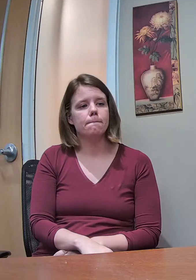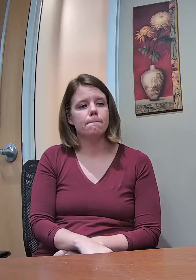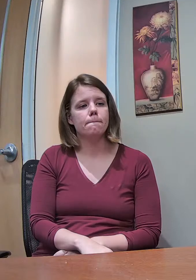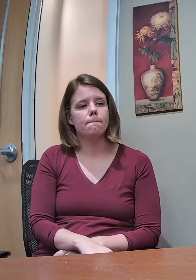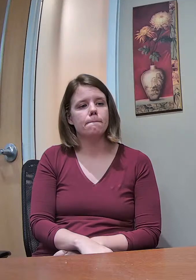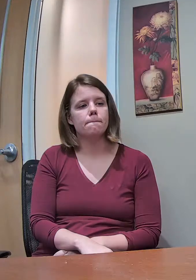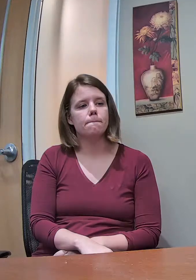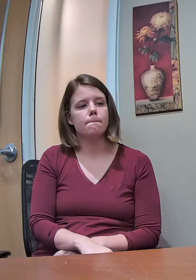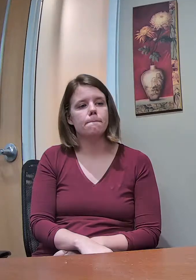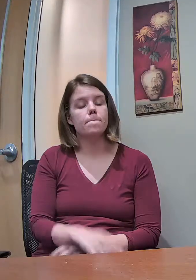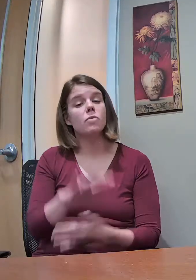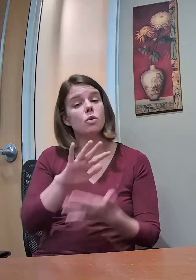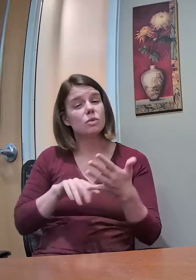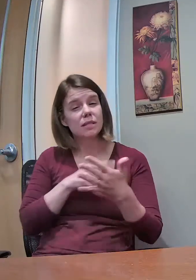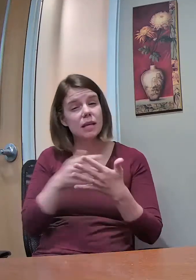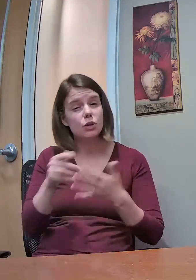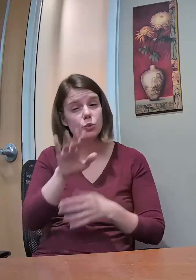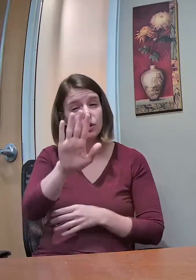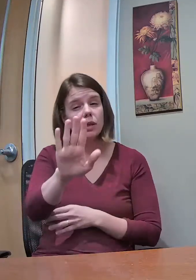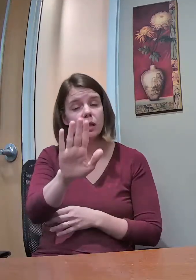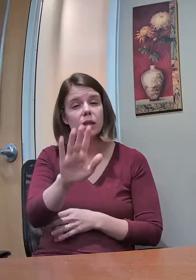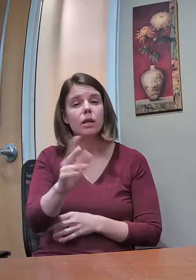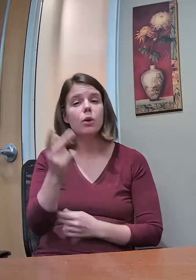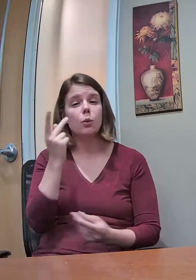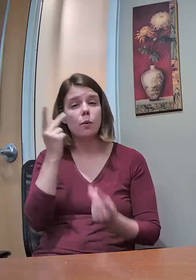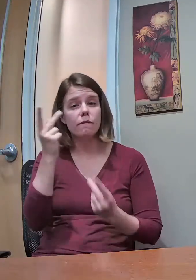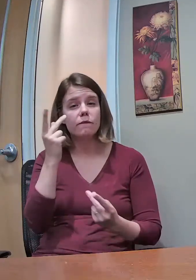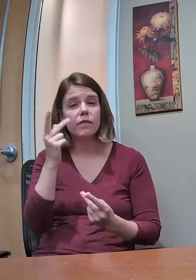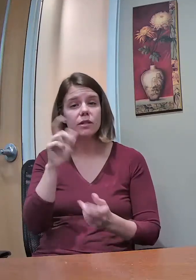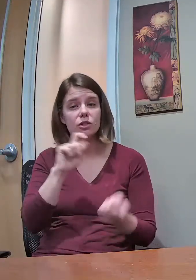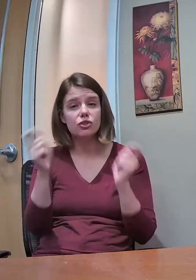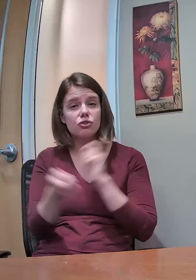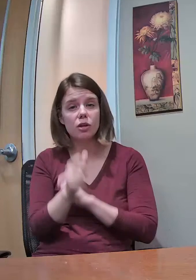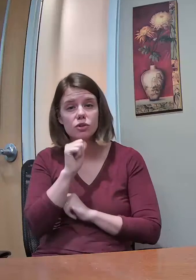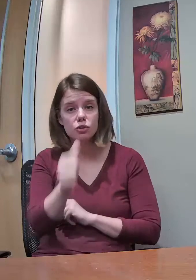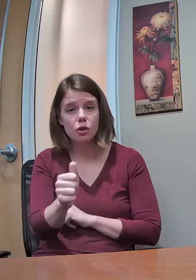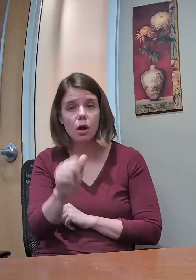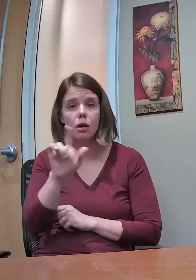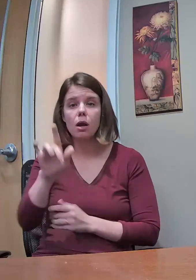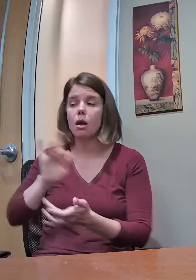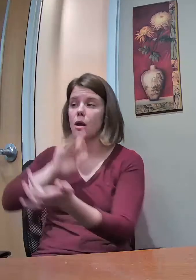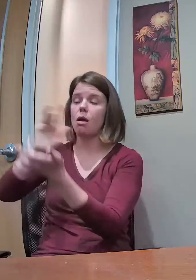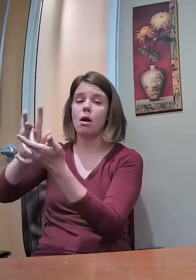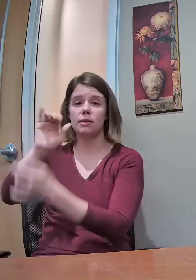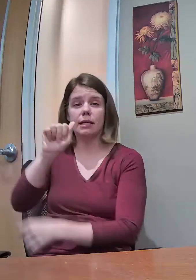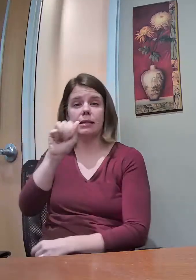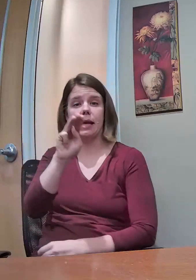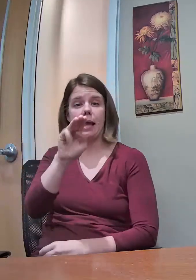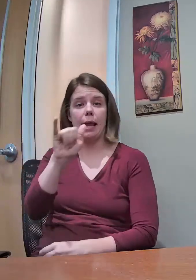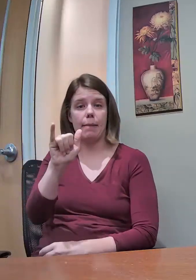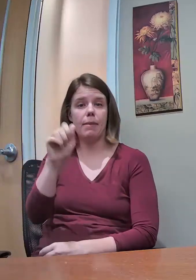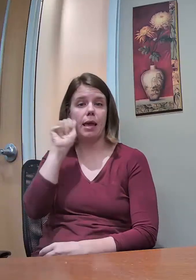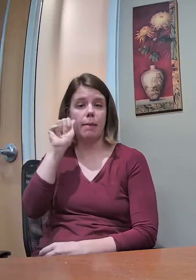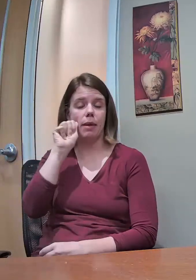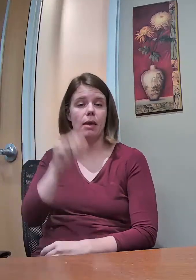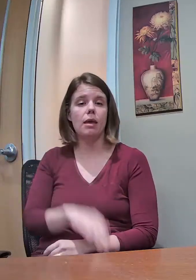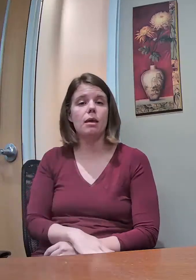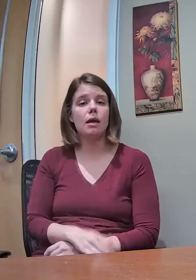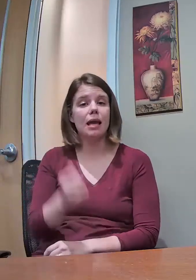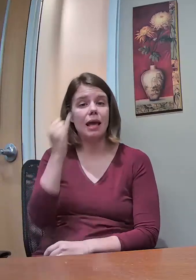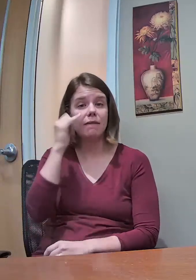So scheduling of visits hasn't changed. Please contact Amy. If Amy's not available, please